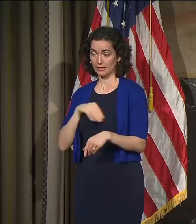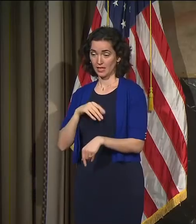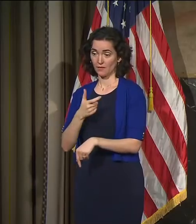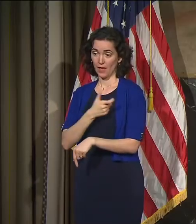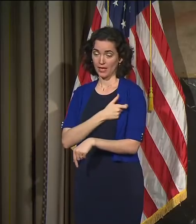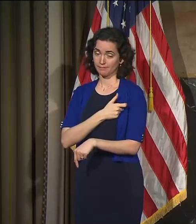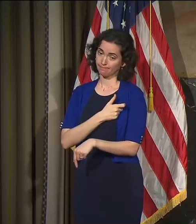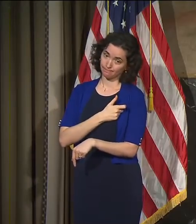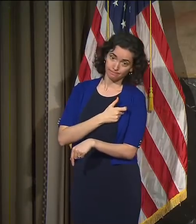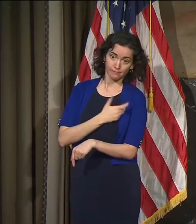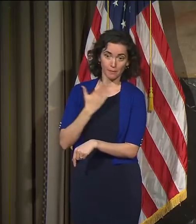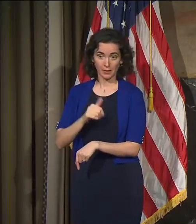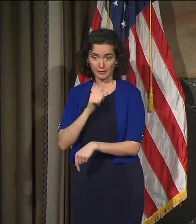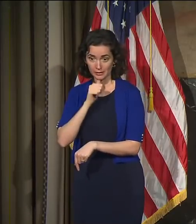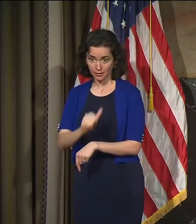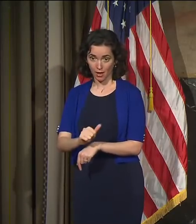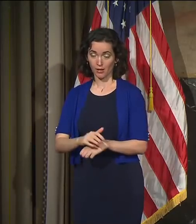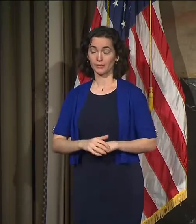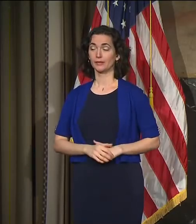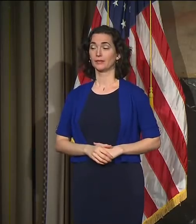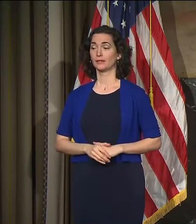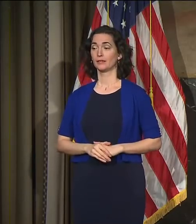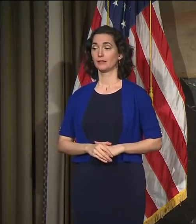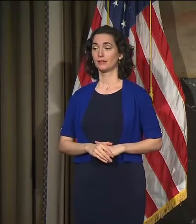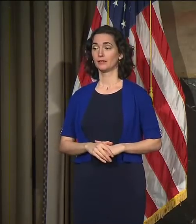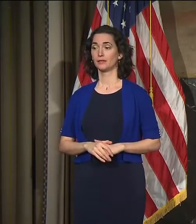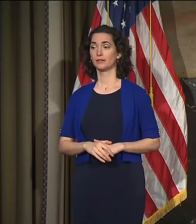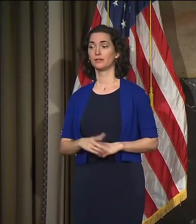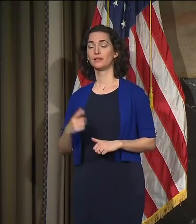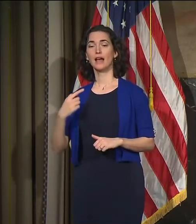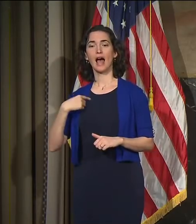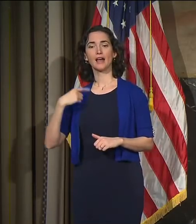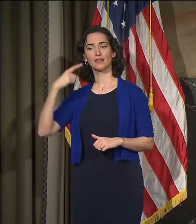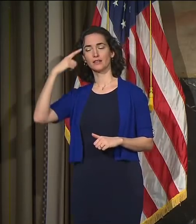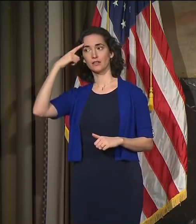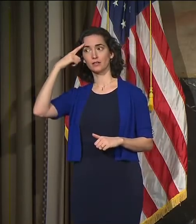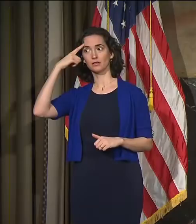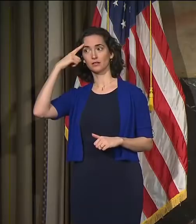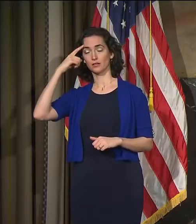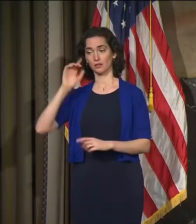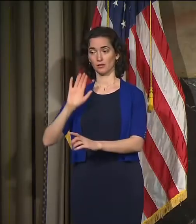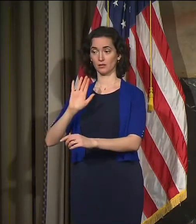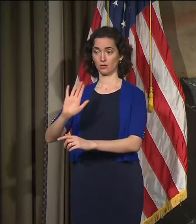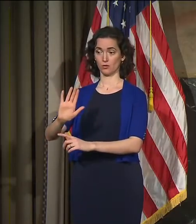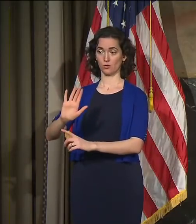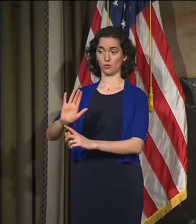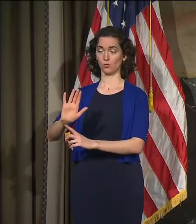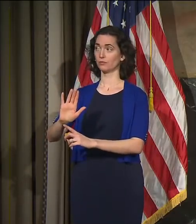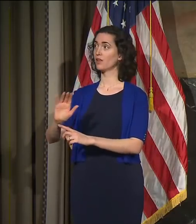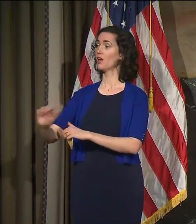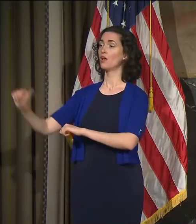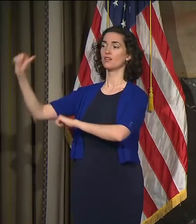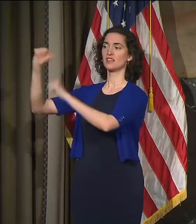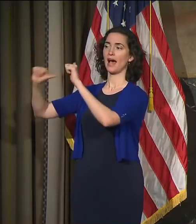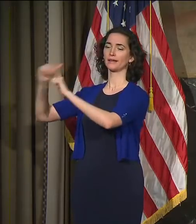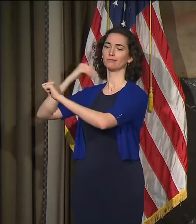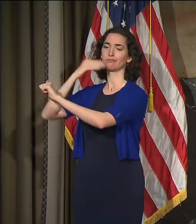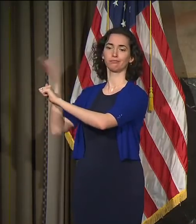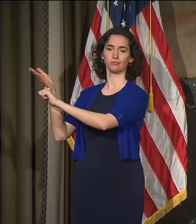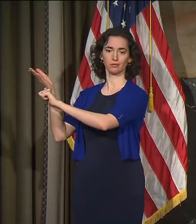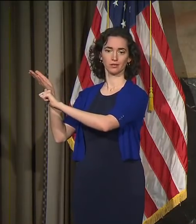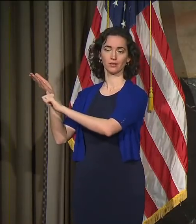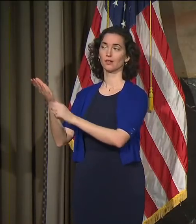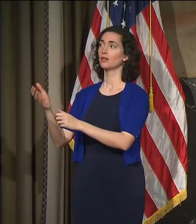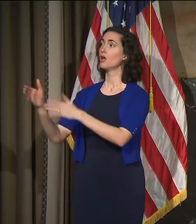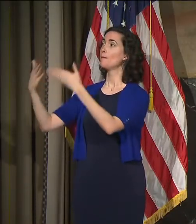to get the vaccine. I think that flies in the face of science and what